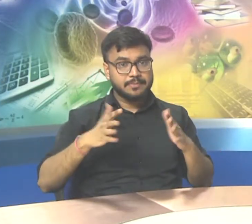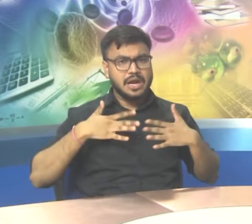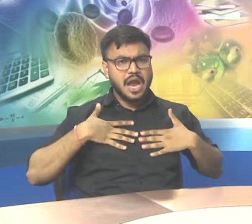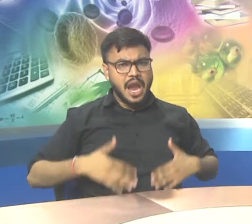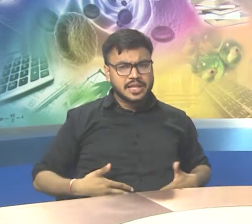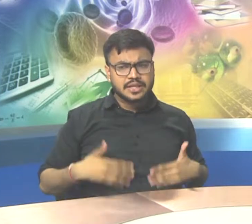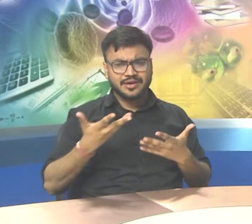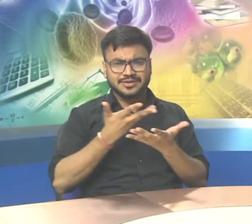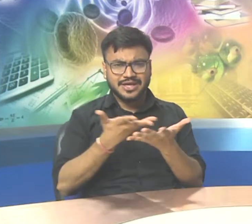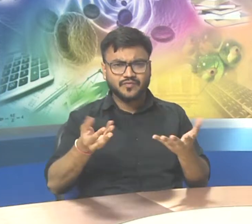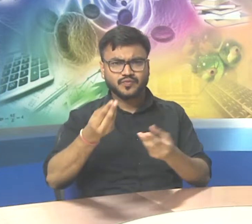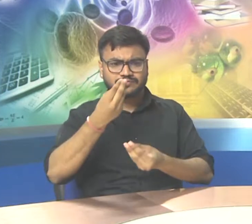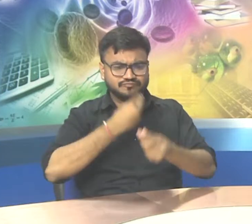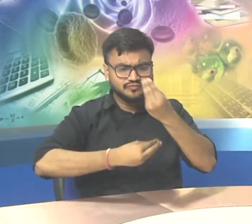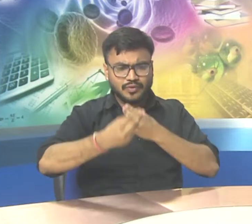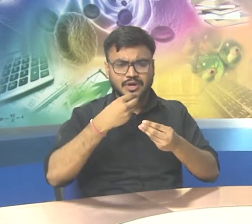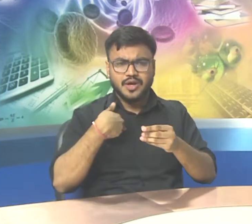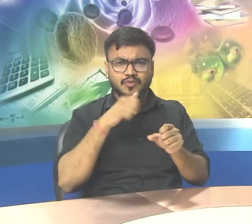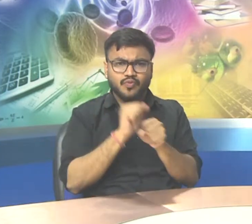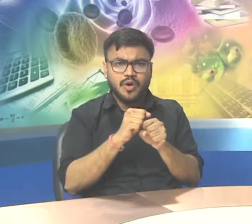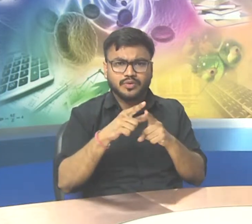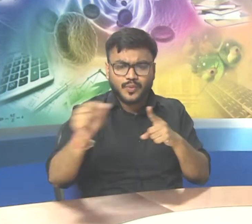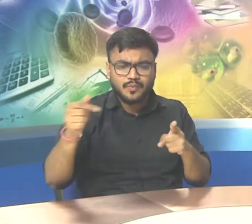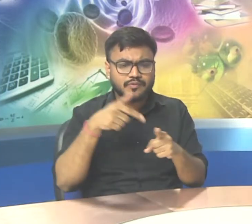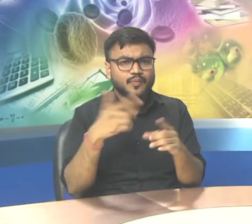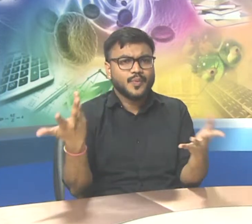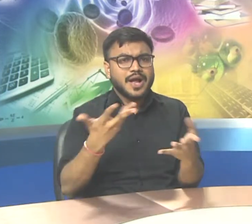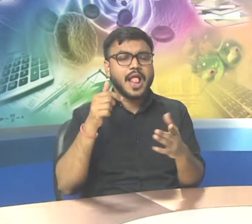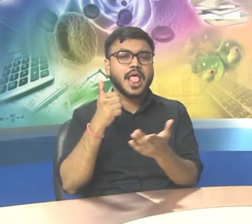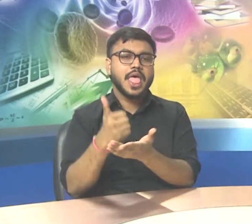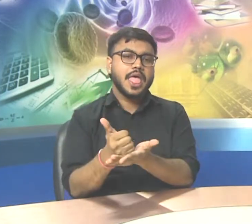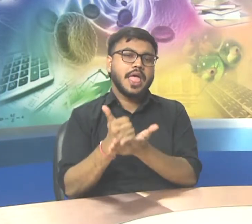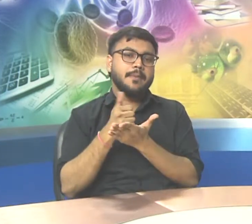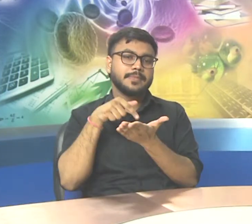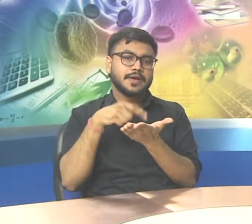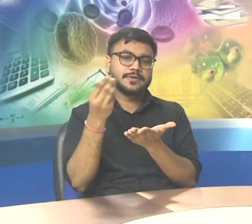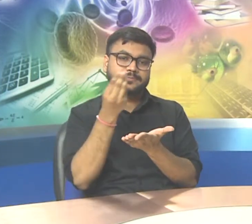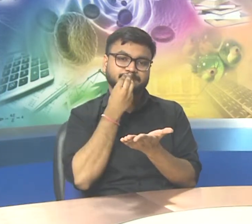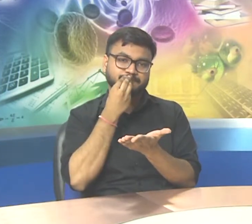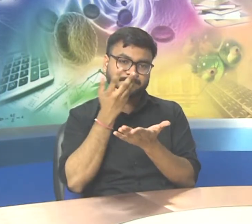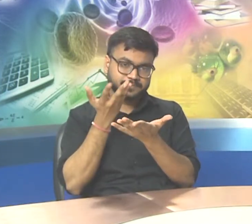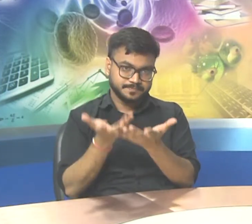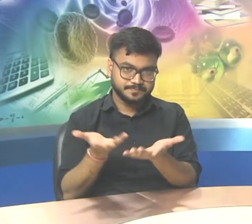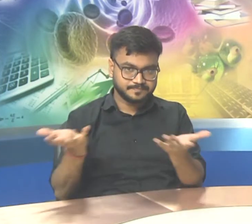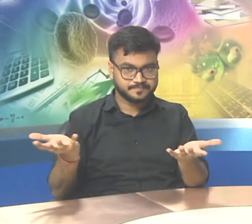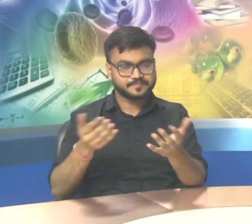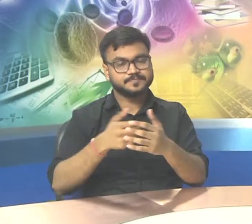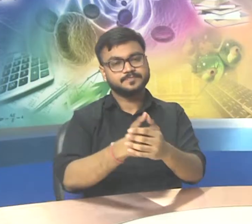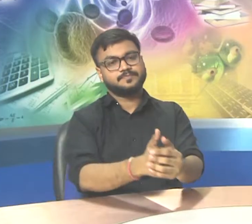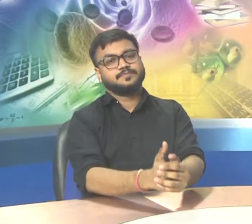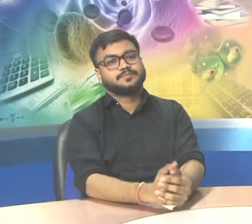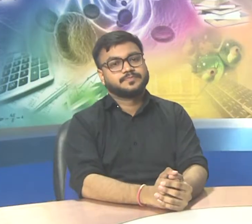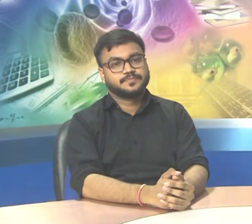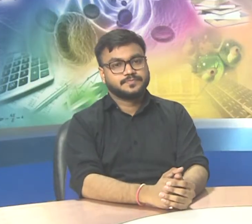Food is anything we eat that nourish the body and helps it work properly.